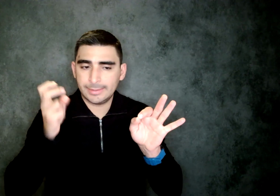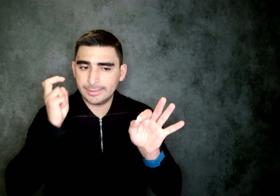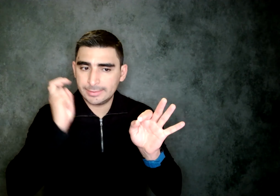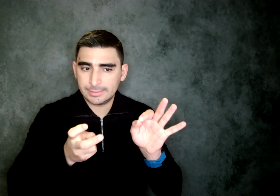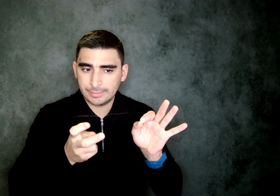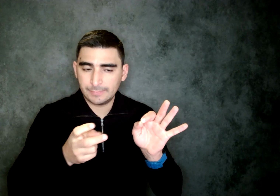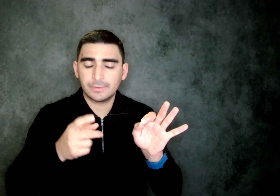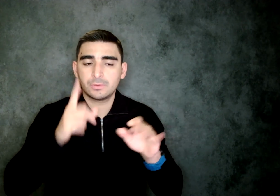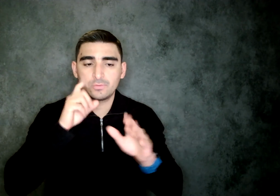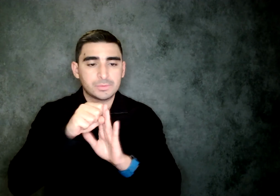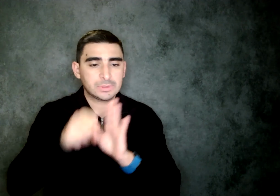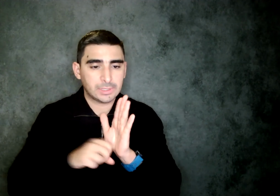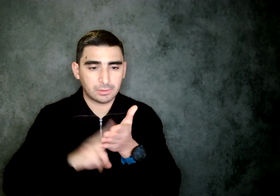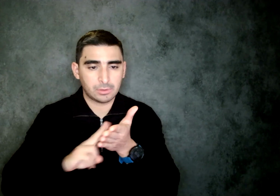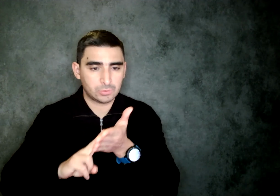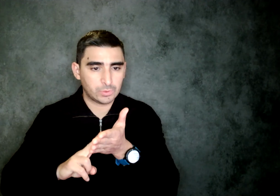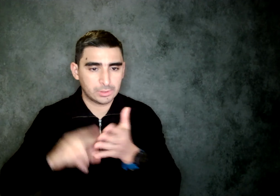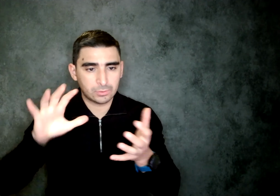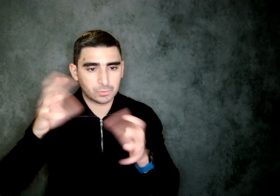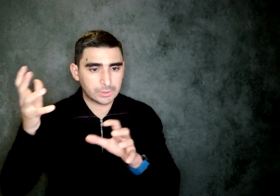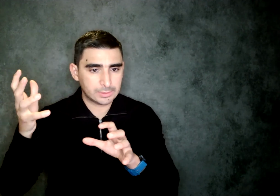state contract crisis,